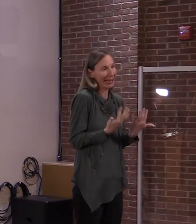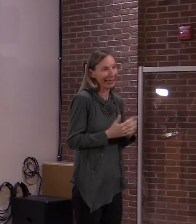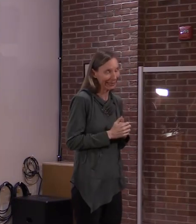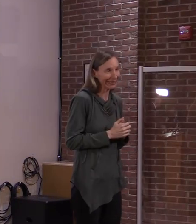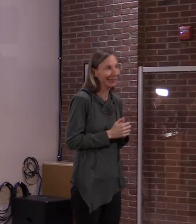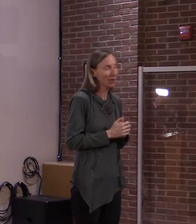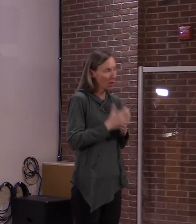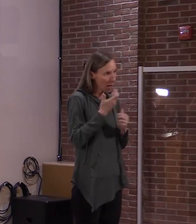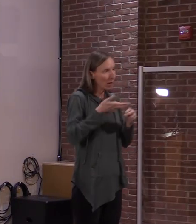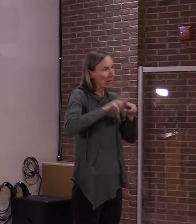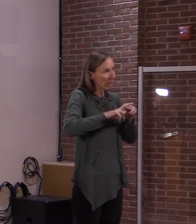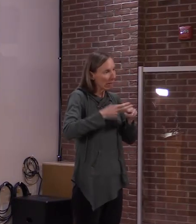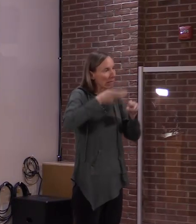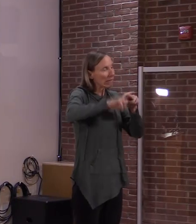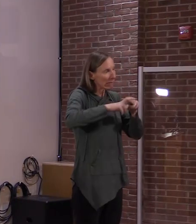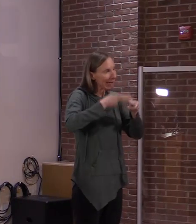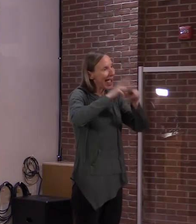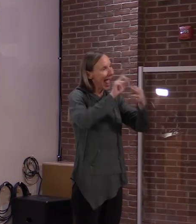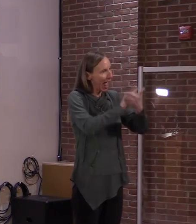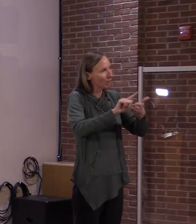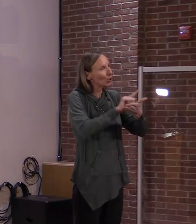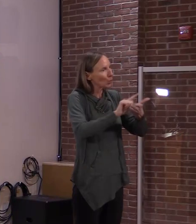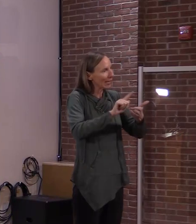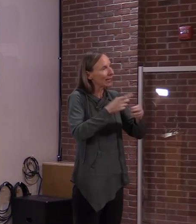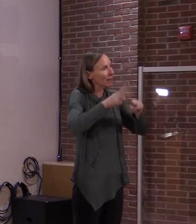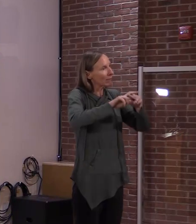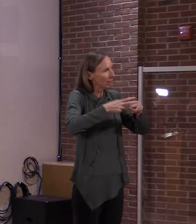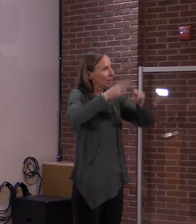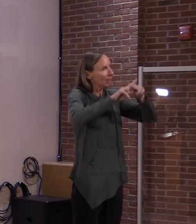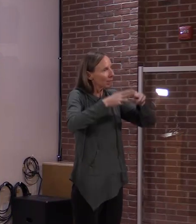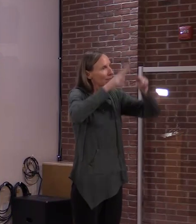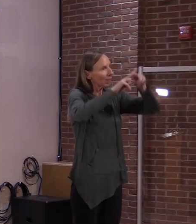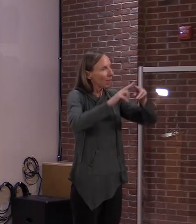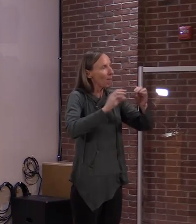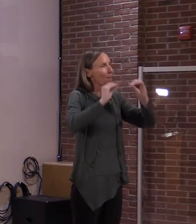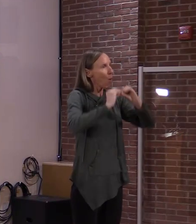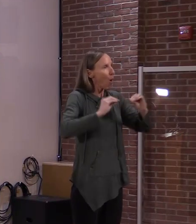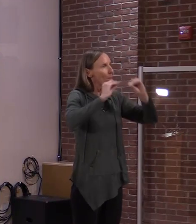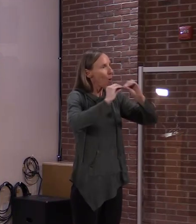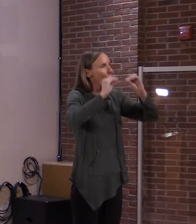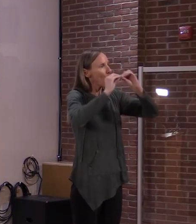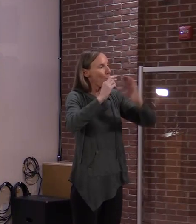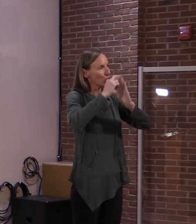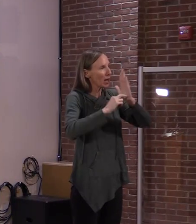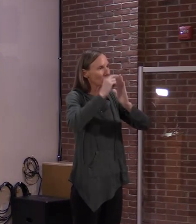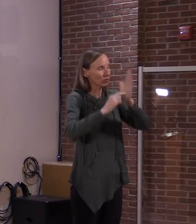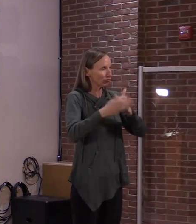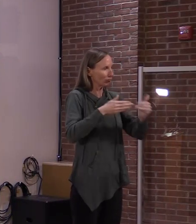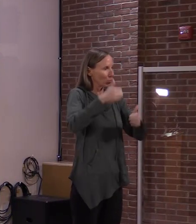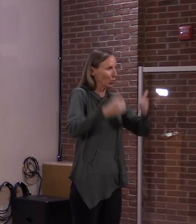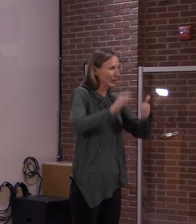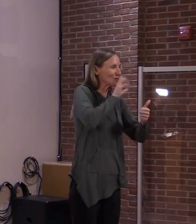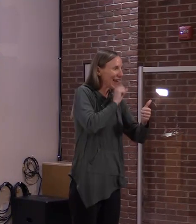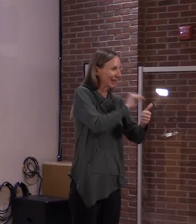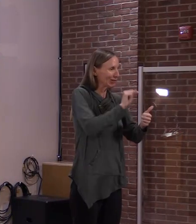We're seeing it build almost on a weekly basis throughout almost all the age populations.